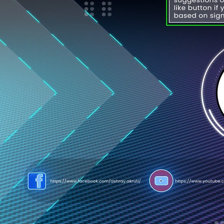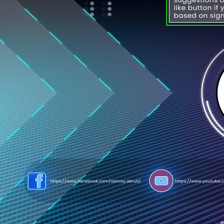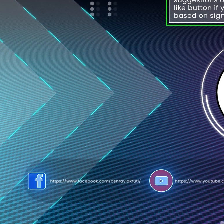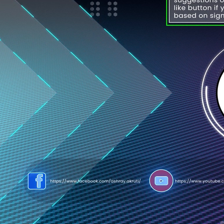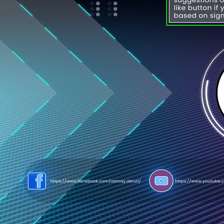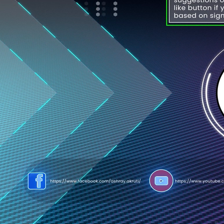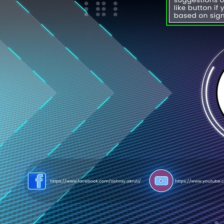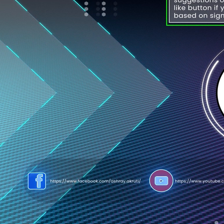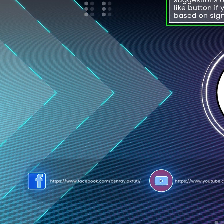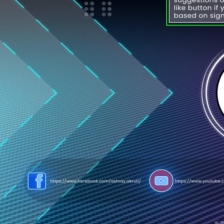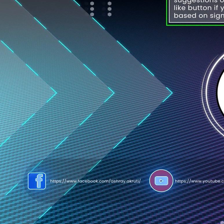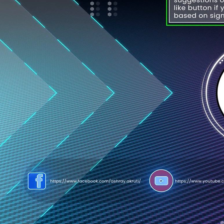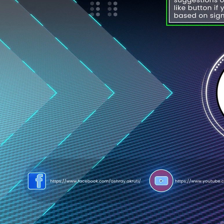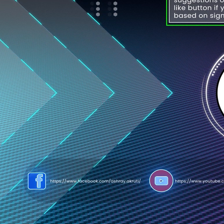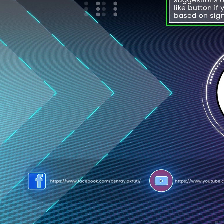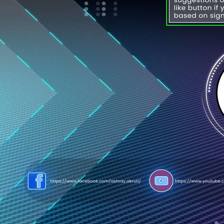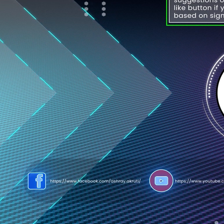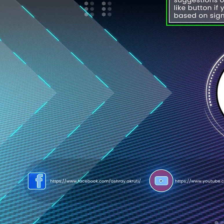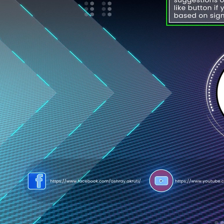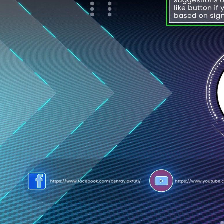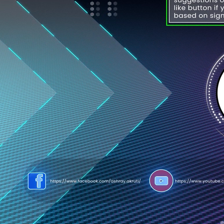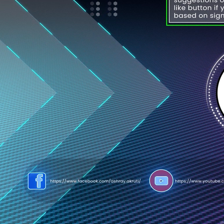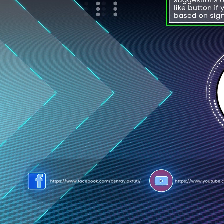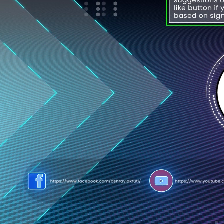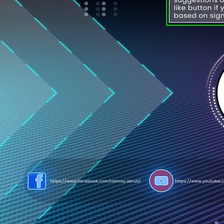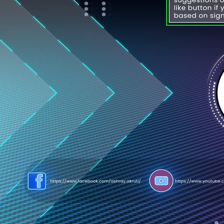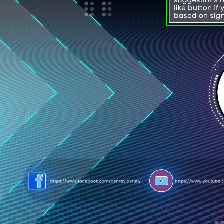structures that they use as a skeleton.